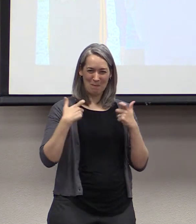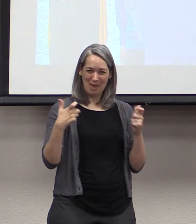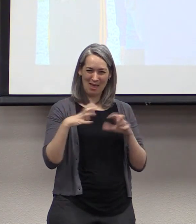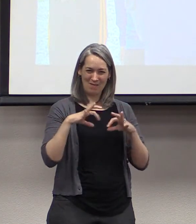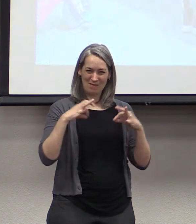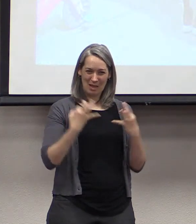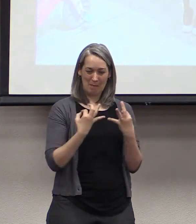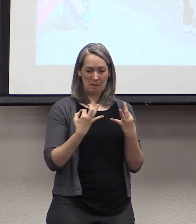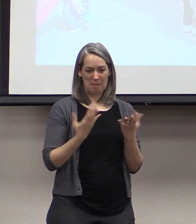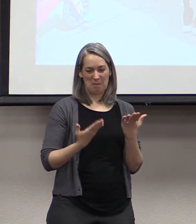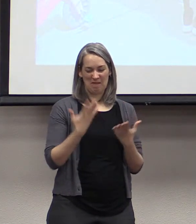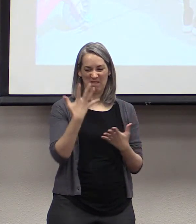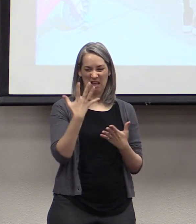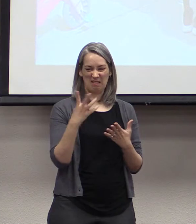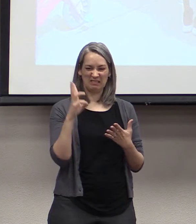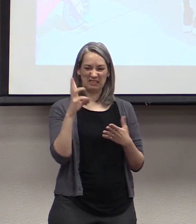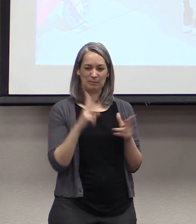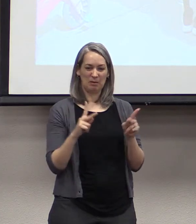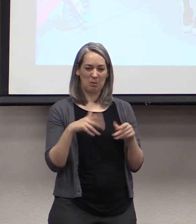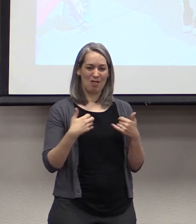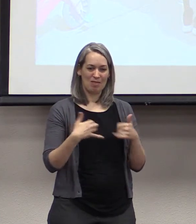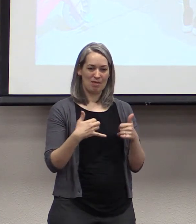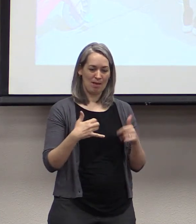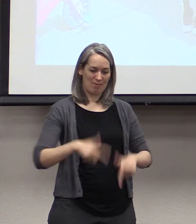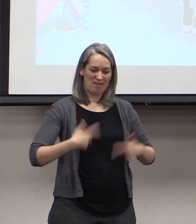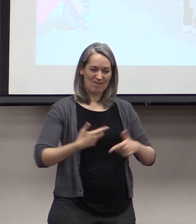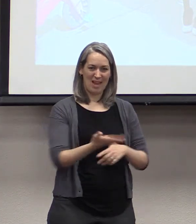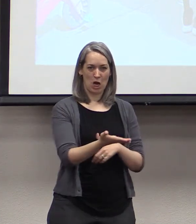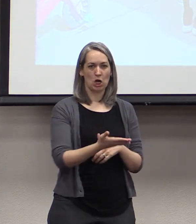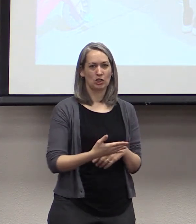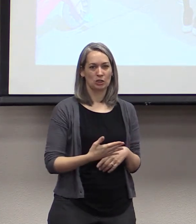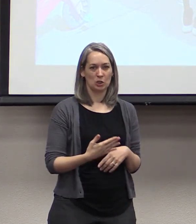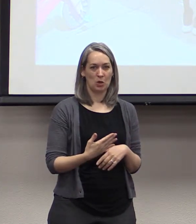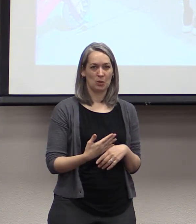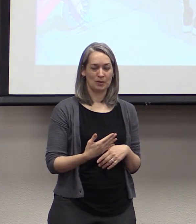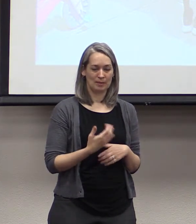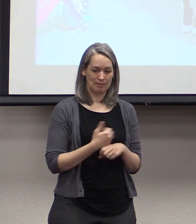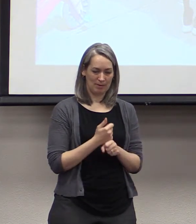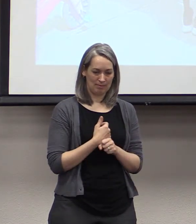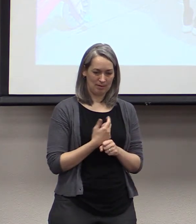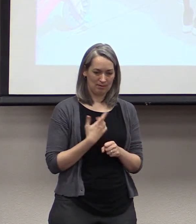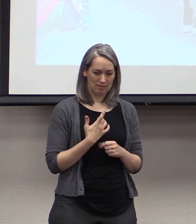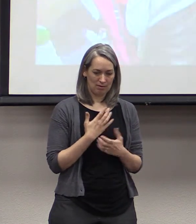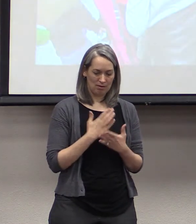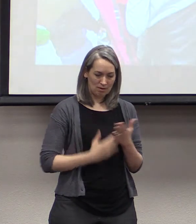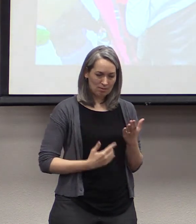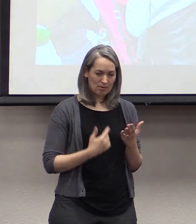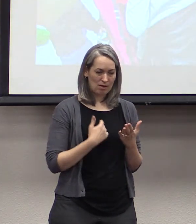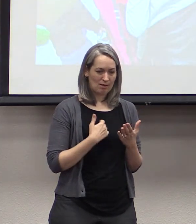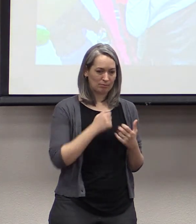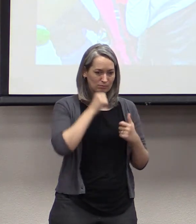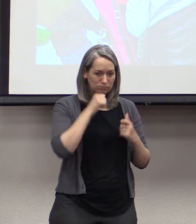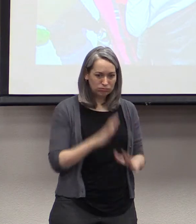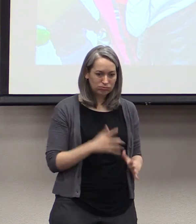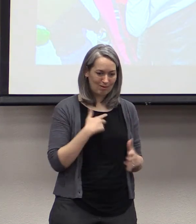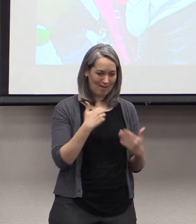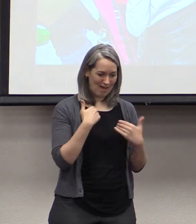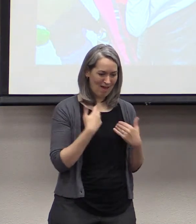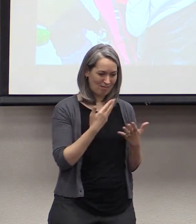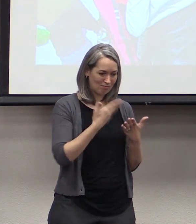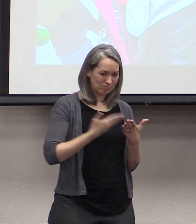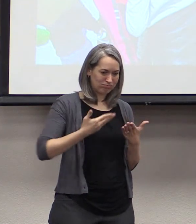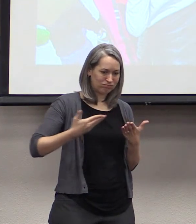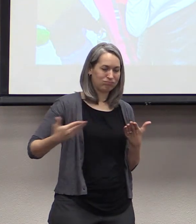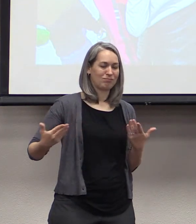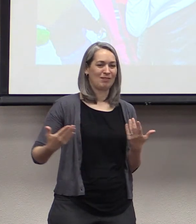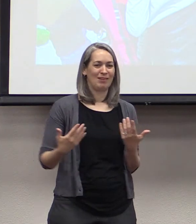that and really humbled me and reminded me of just how privileged I am and how blessed I am. And I think something that